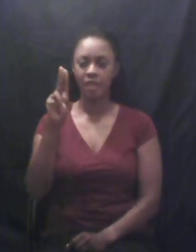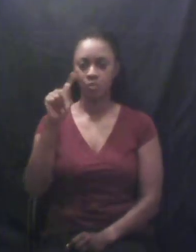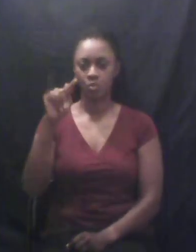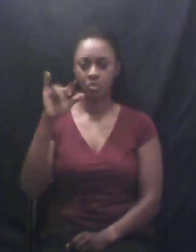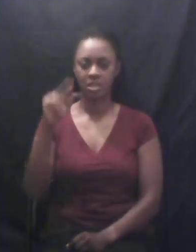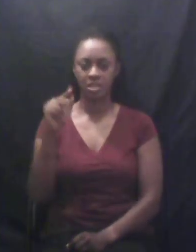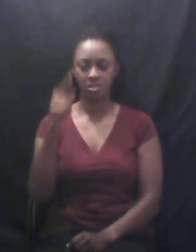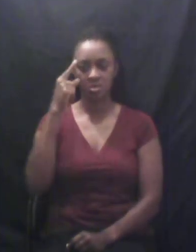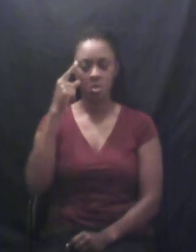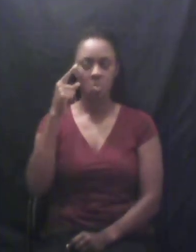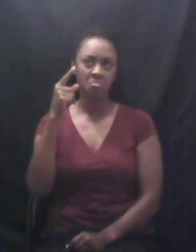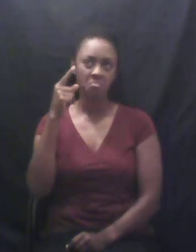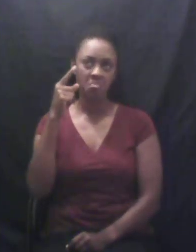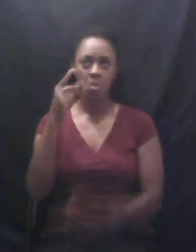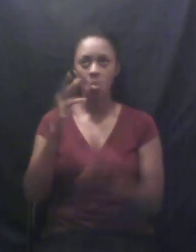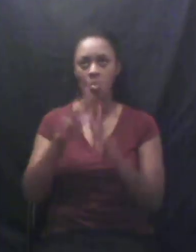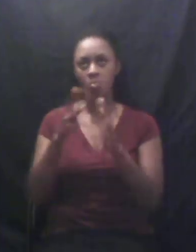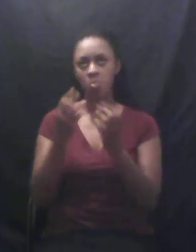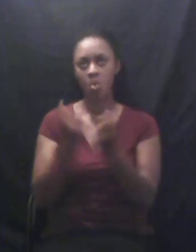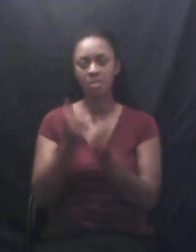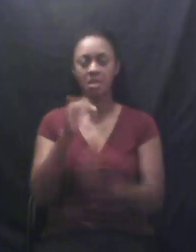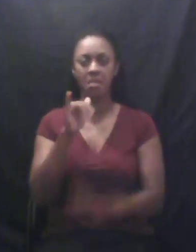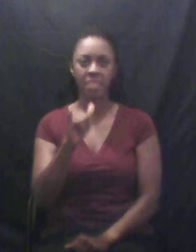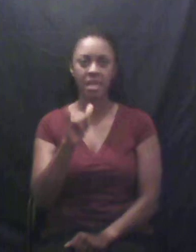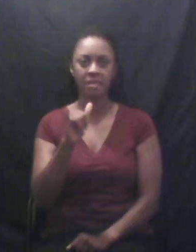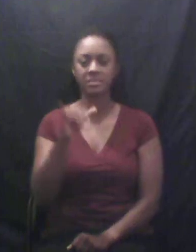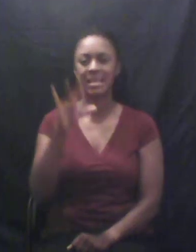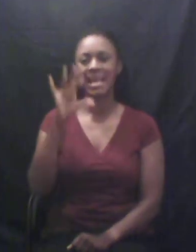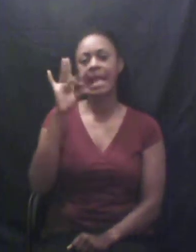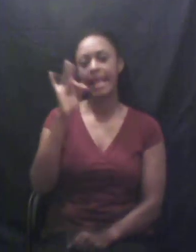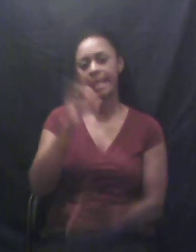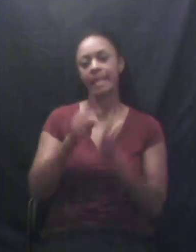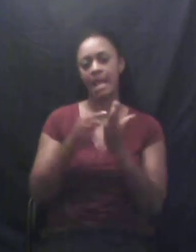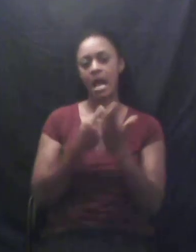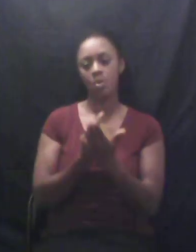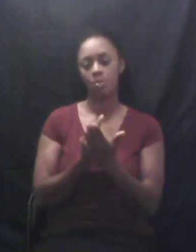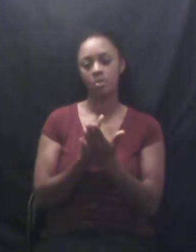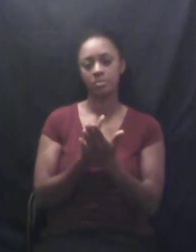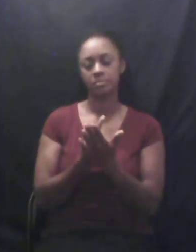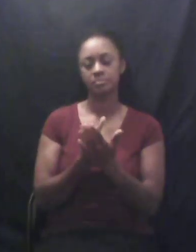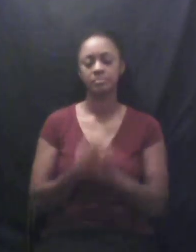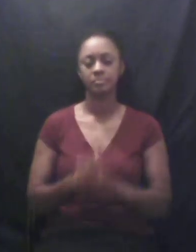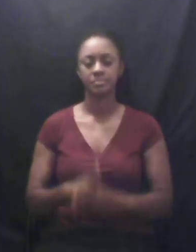8 hours of, where at least you could get something. It'd be more like a workshop.